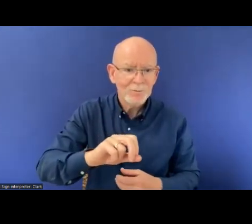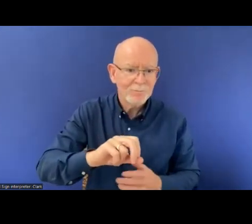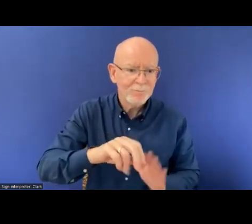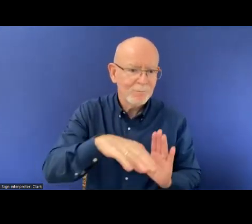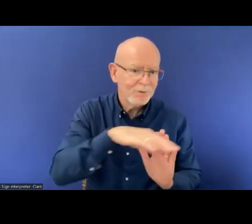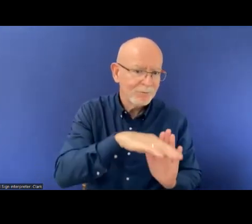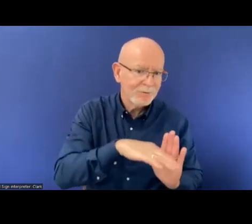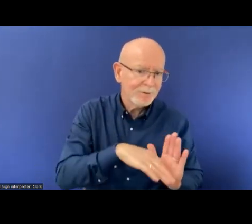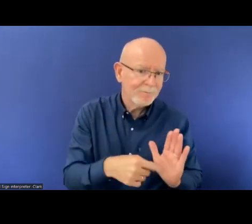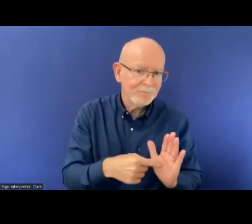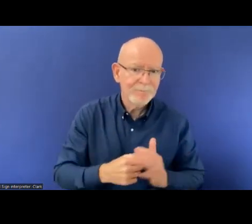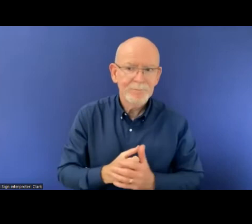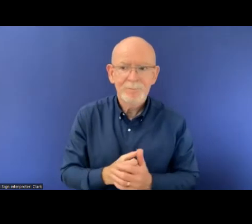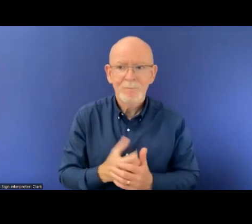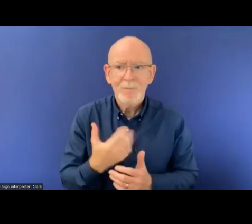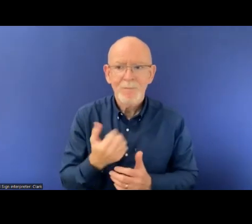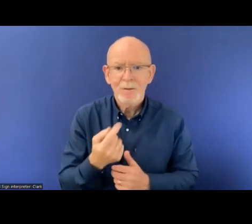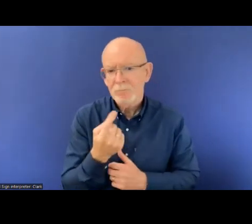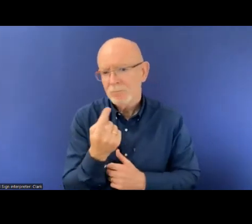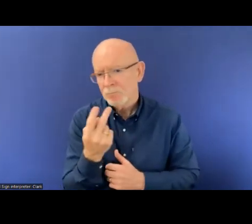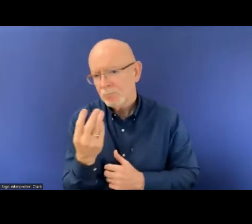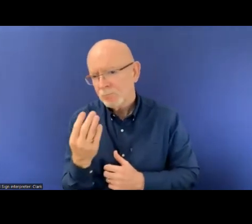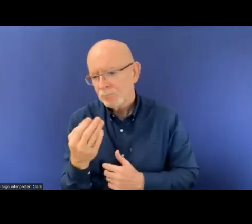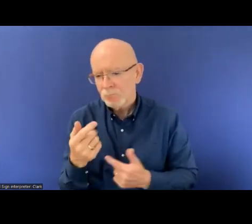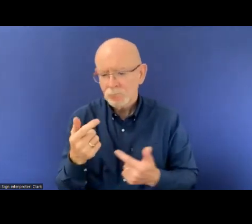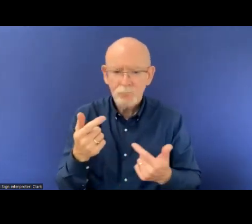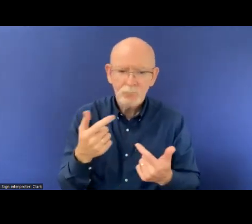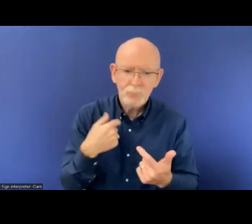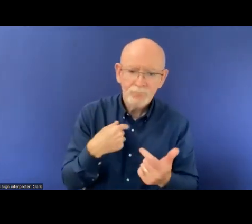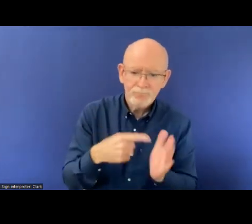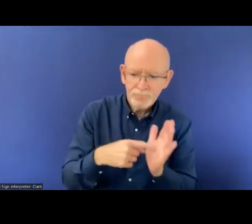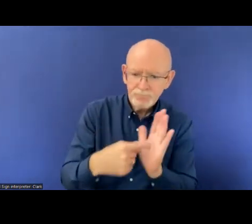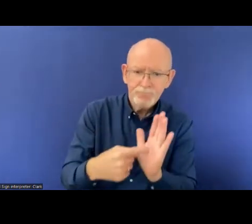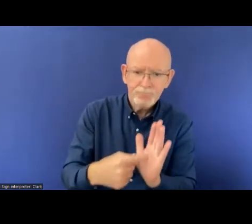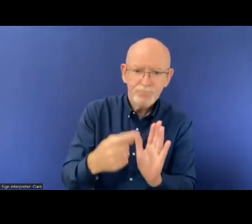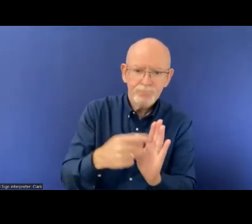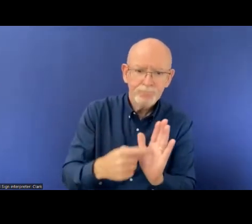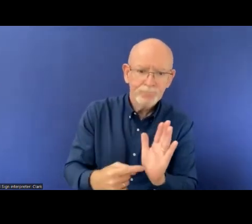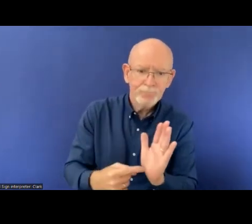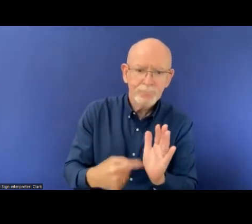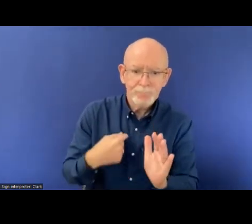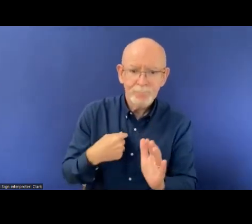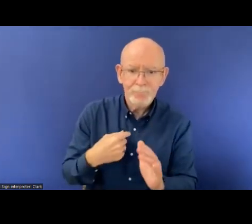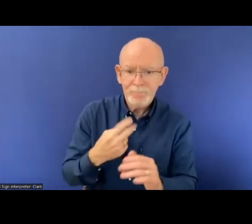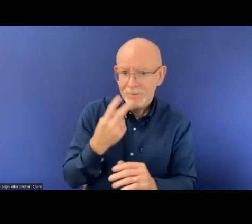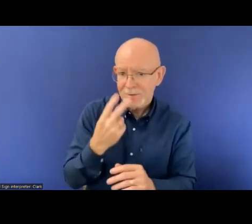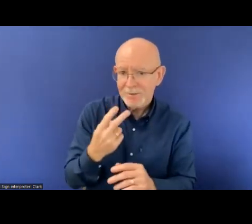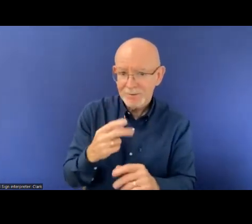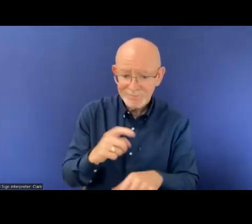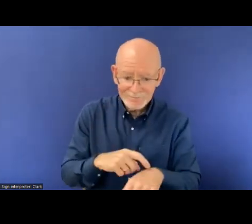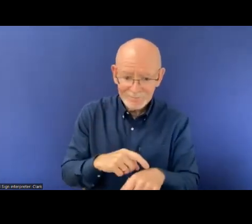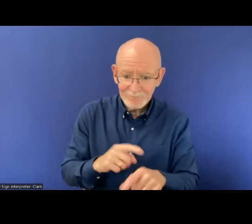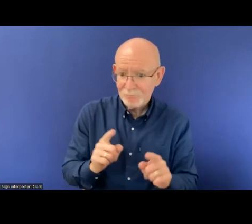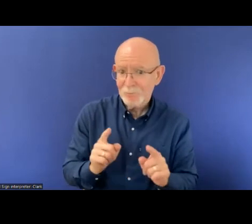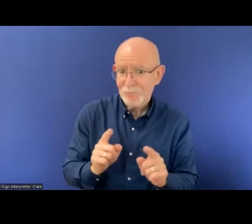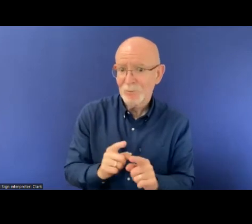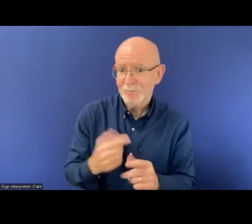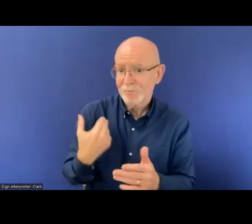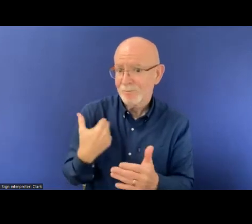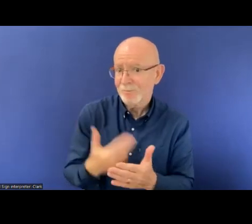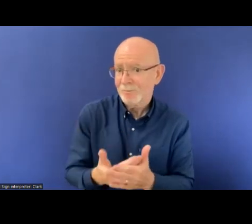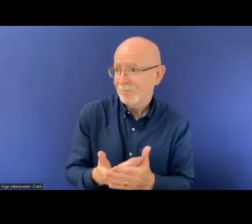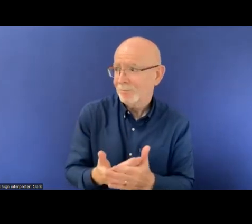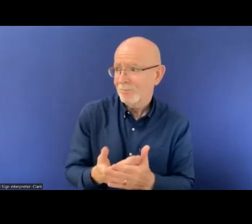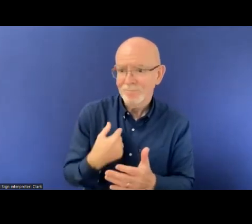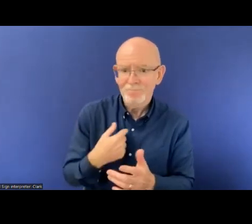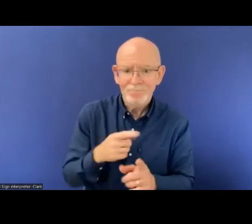very short period of time in our advocacy. This year, we have an opportunity, colleagues, excellencies,